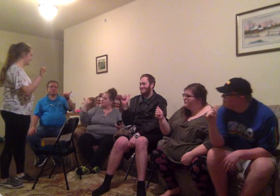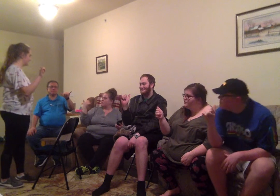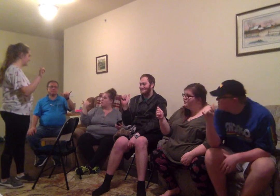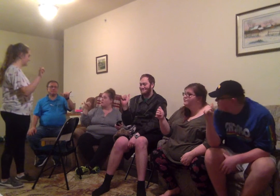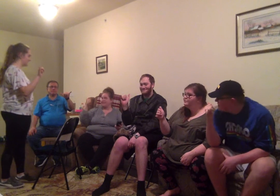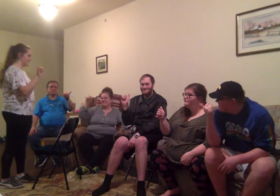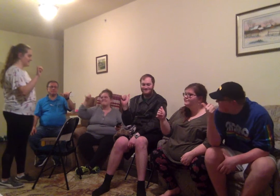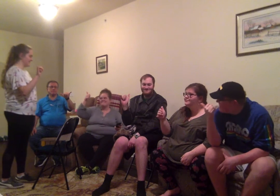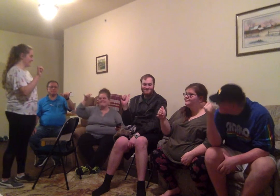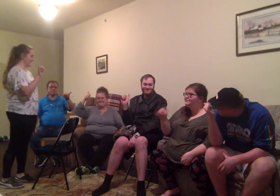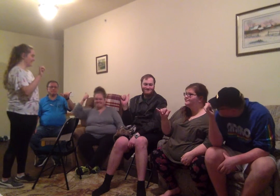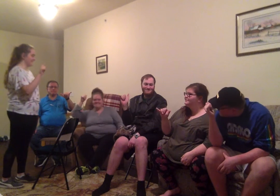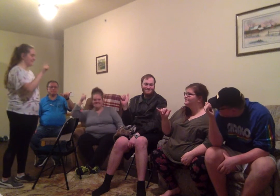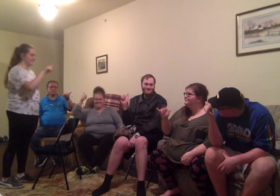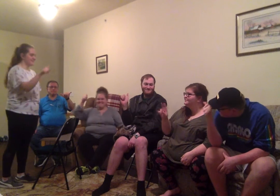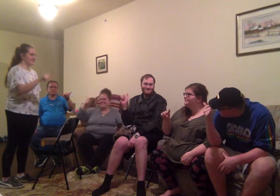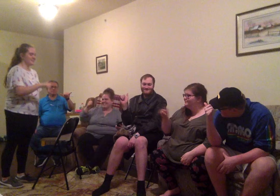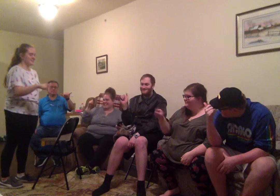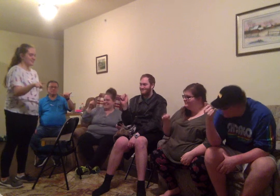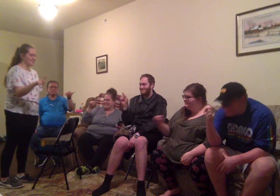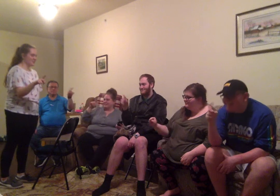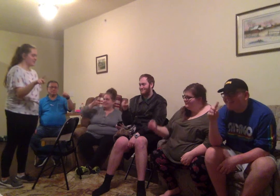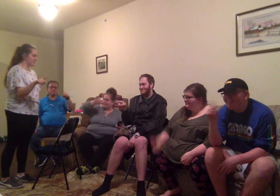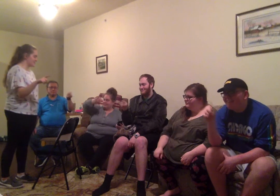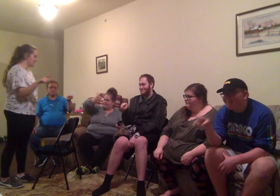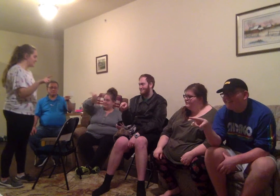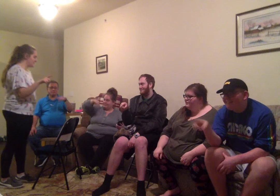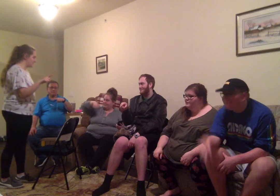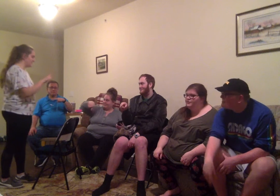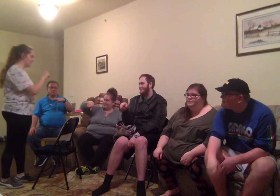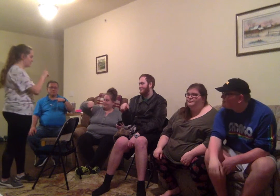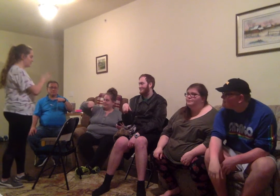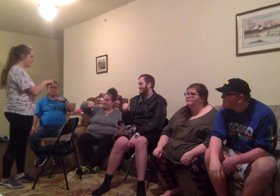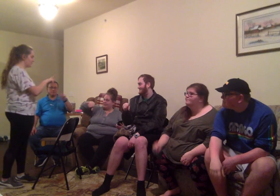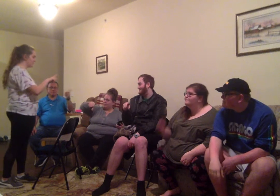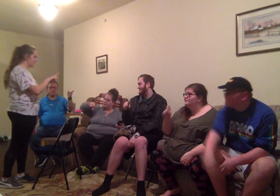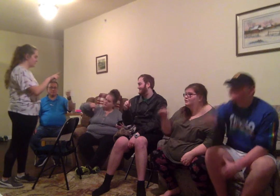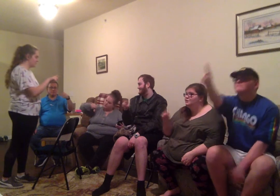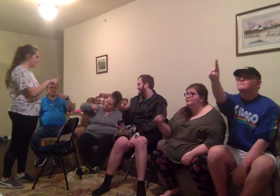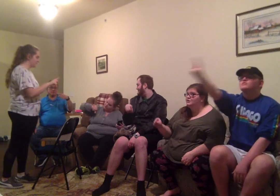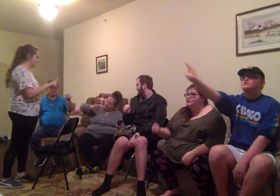Tubular dude. Z, you're going to draw a Z with your pointer finger.